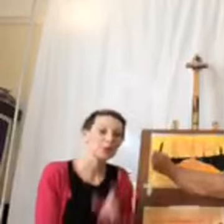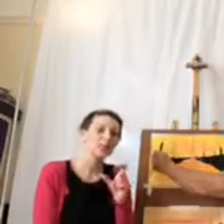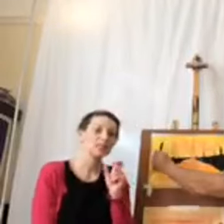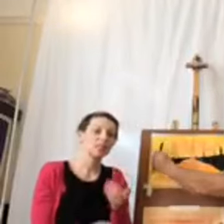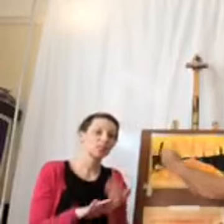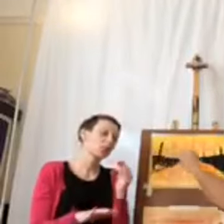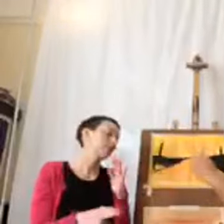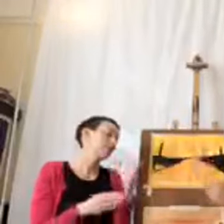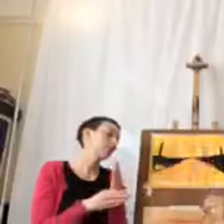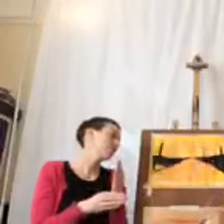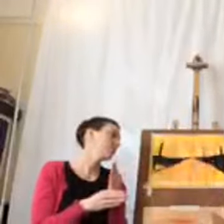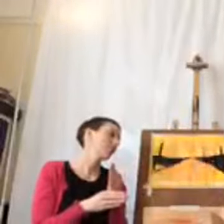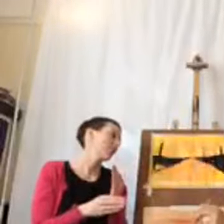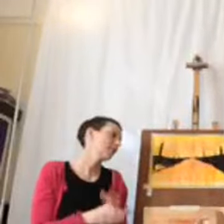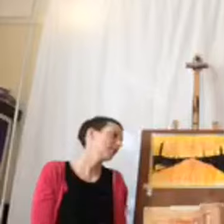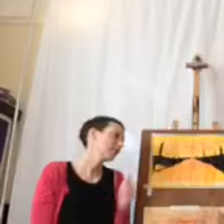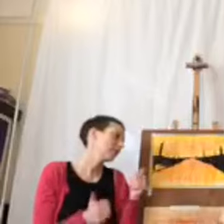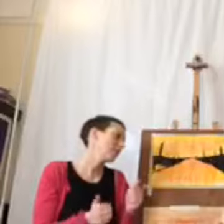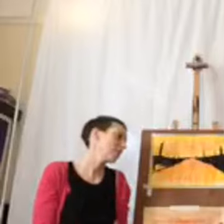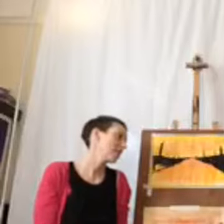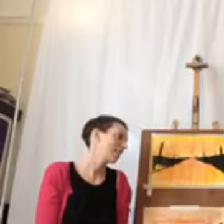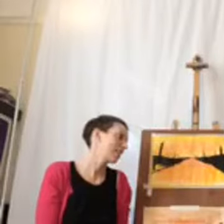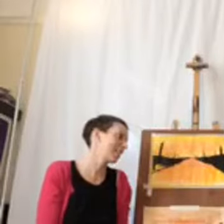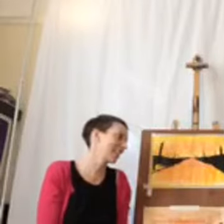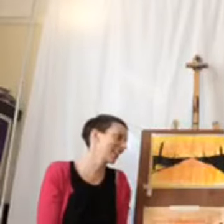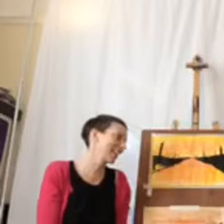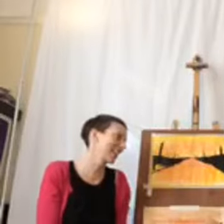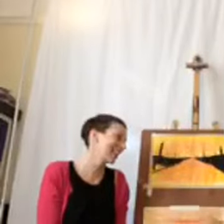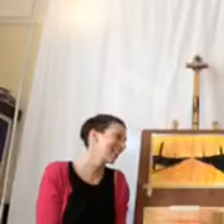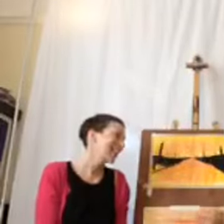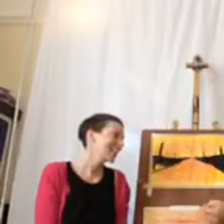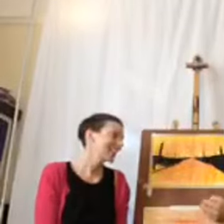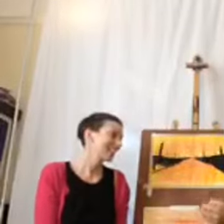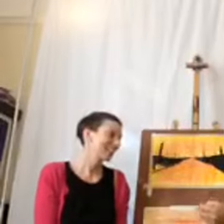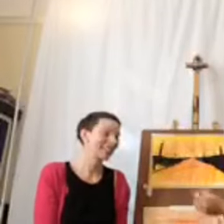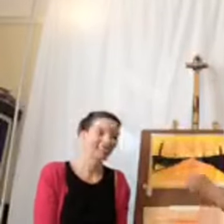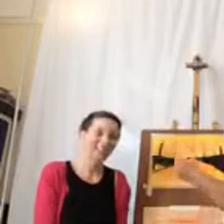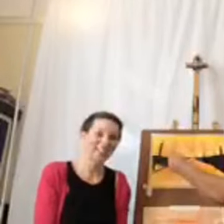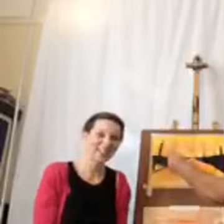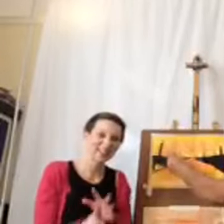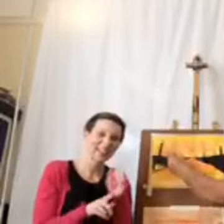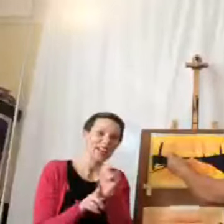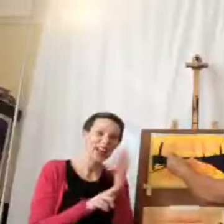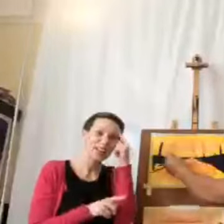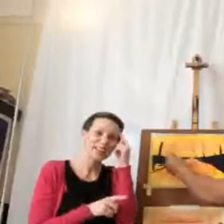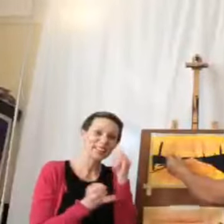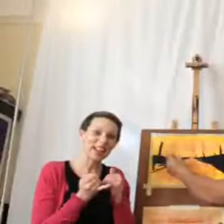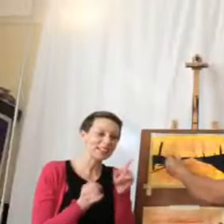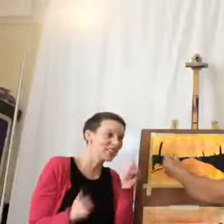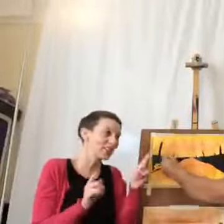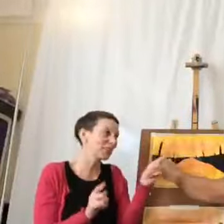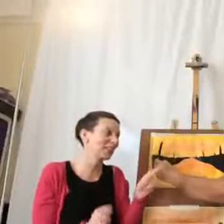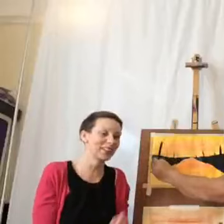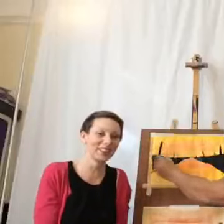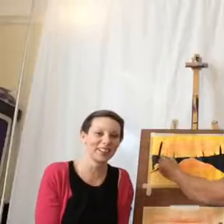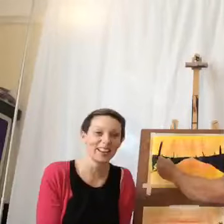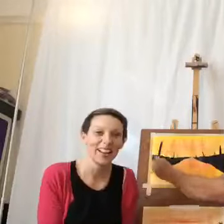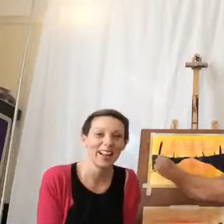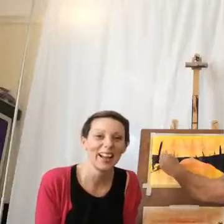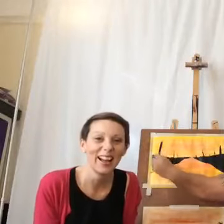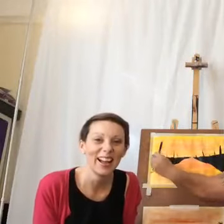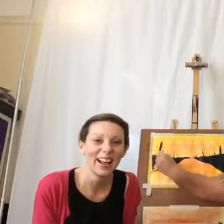Oh, Cindy said she's off today, she's not working, so that's fine. Is she keeping up? I think she's sassing you.